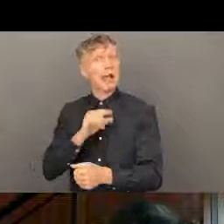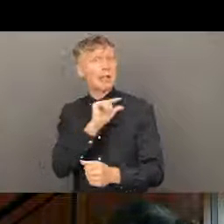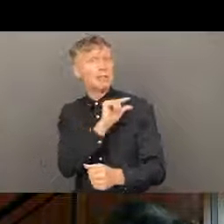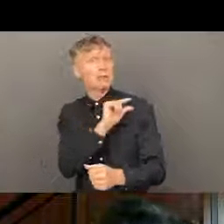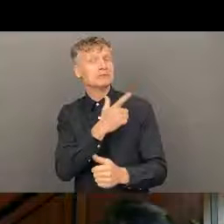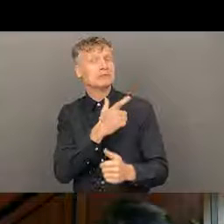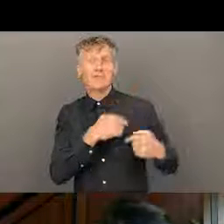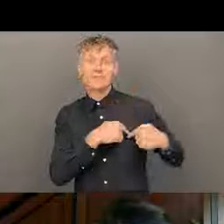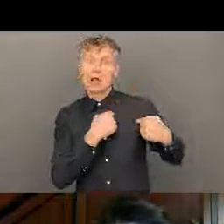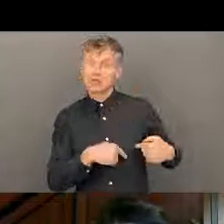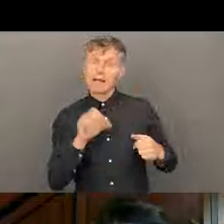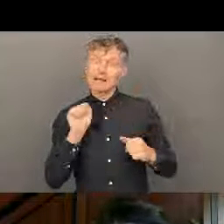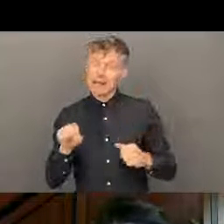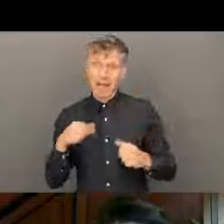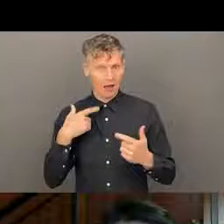And